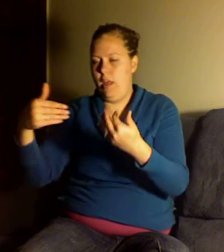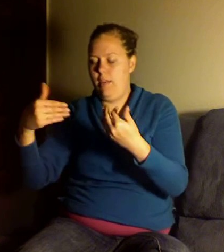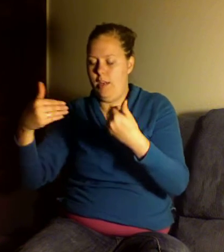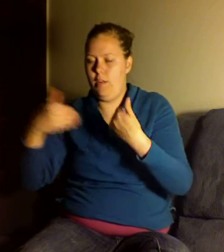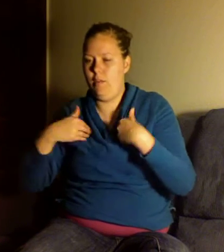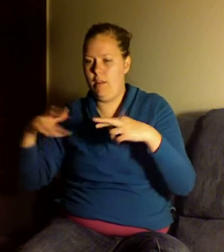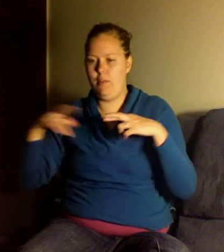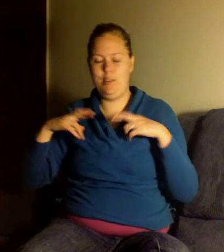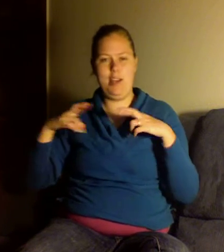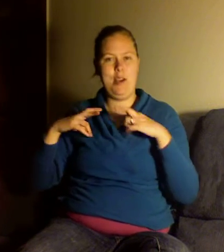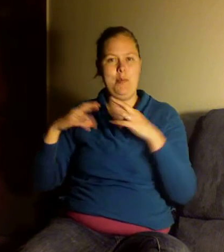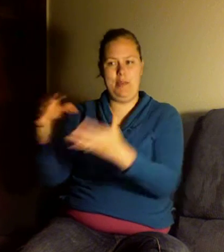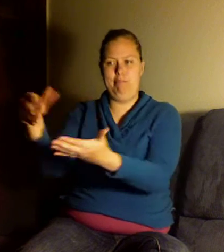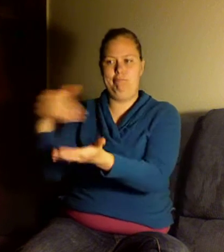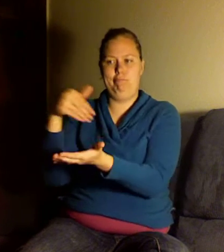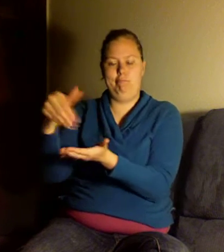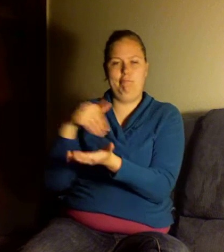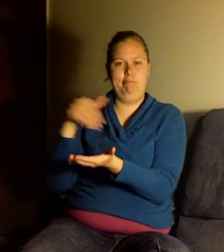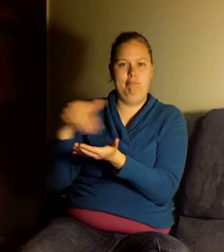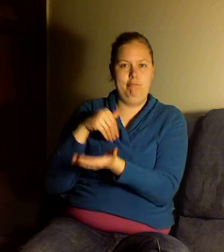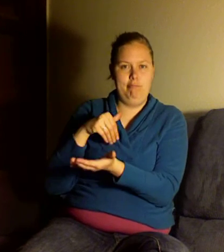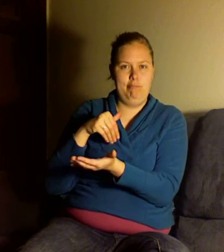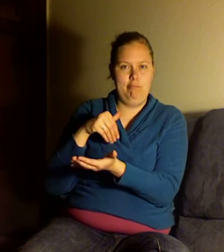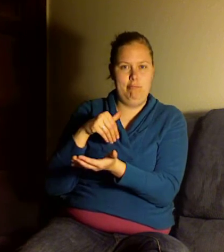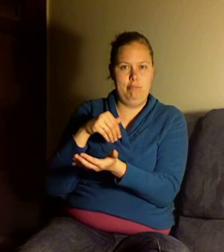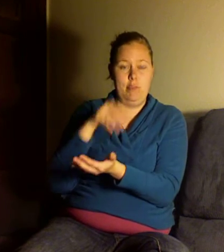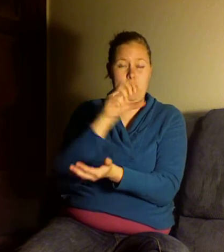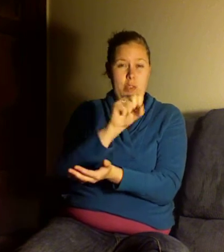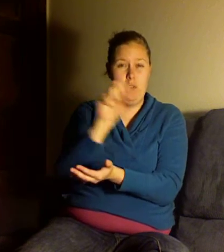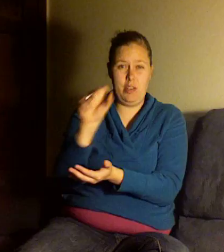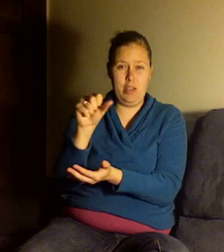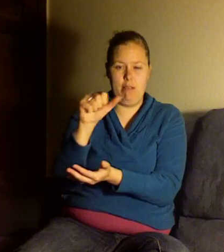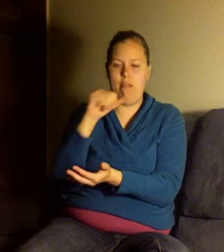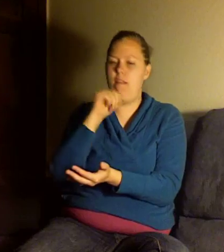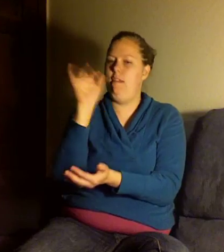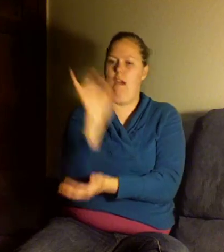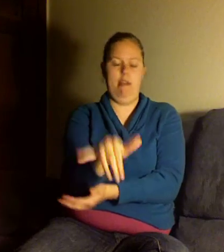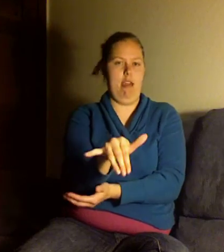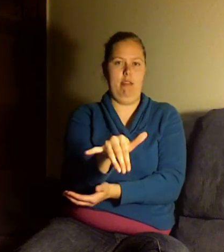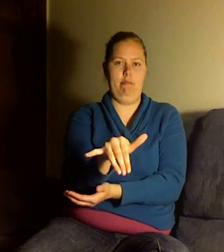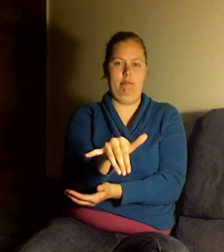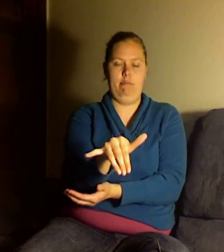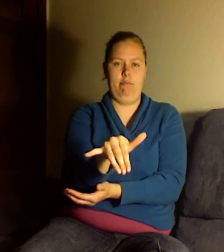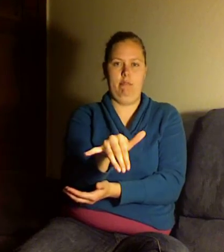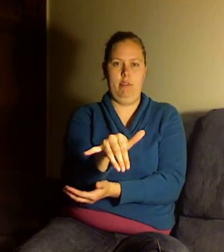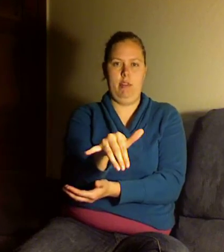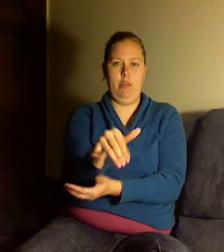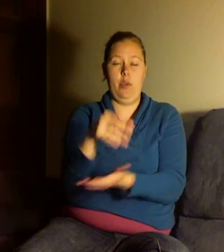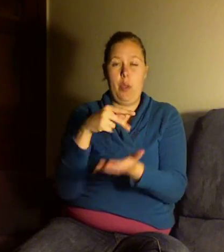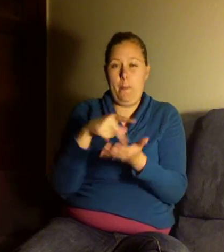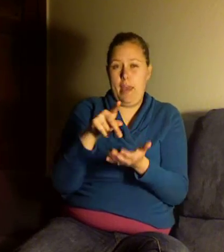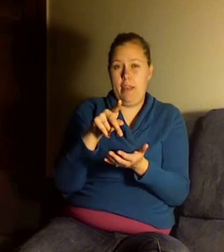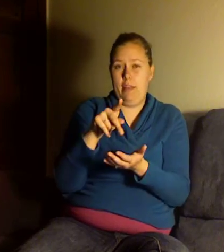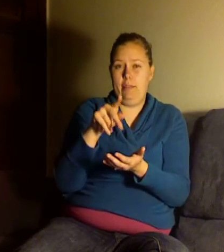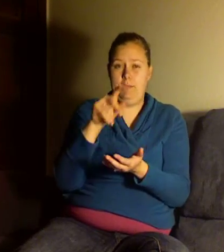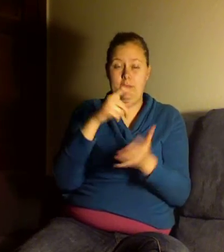fund your retirement. Social Security is not this. When you pay the FICA tax, and we'll talk about that in more detail in future videos, when you pay